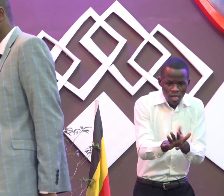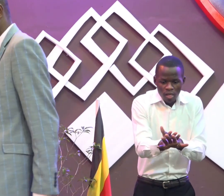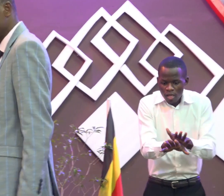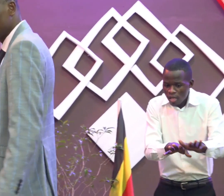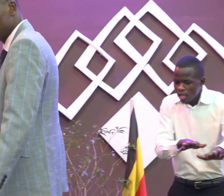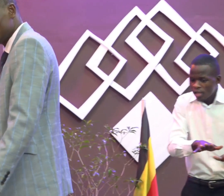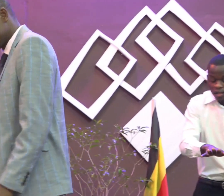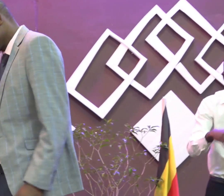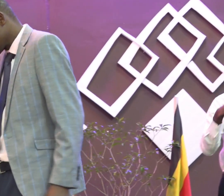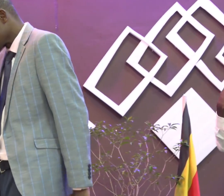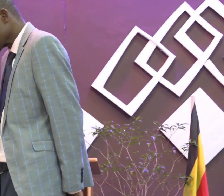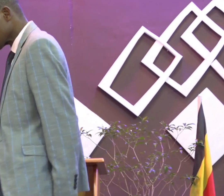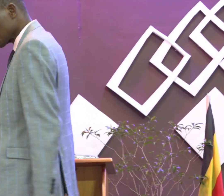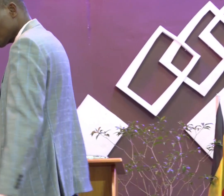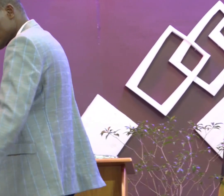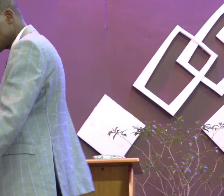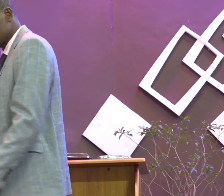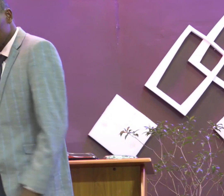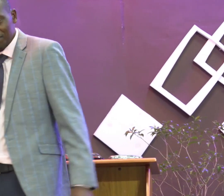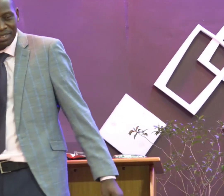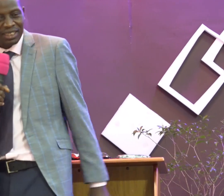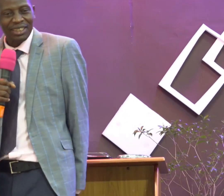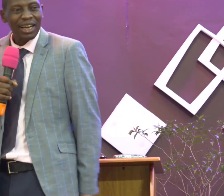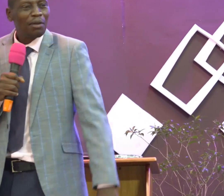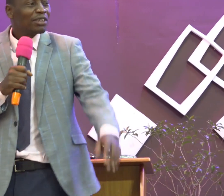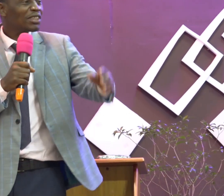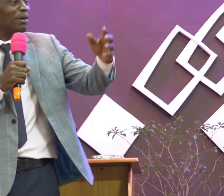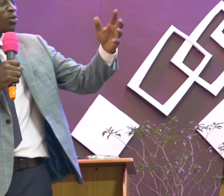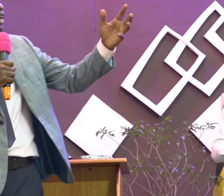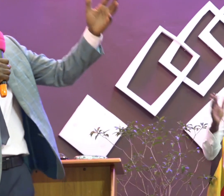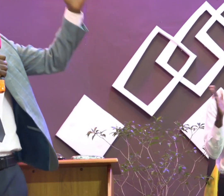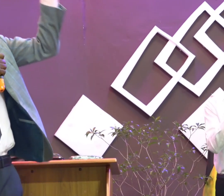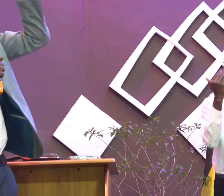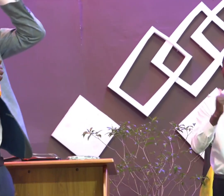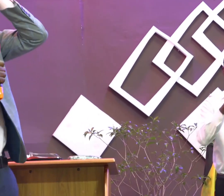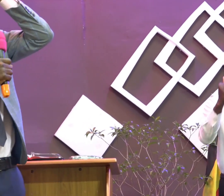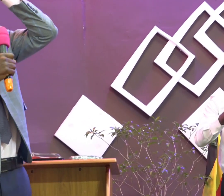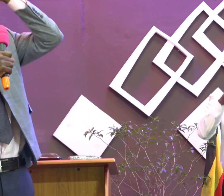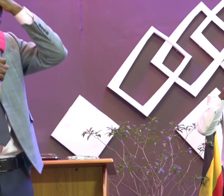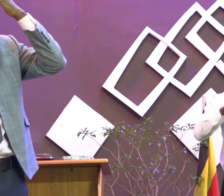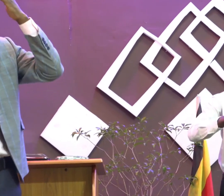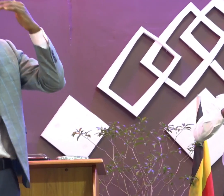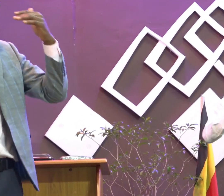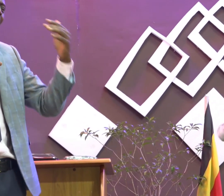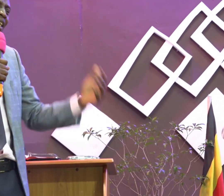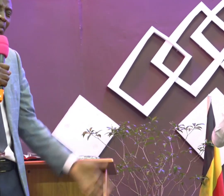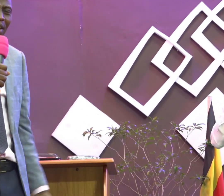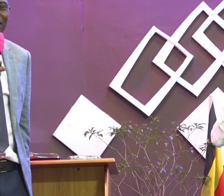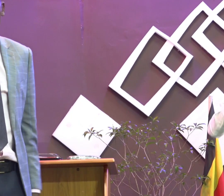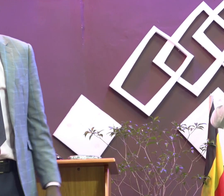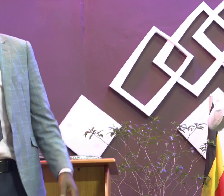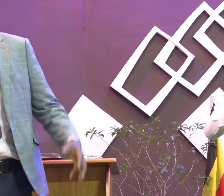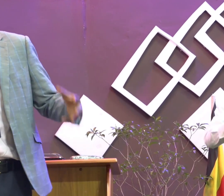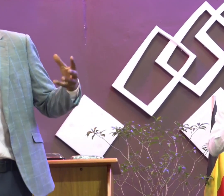and cried and said, he has kicked me, he has beaten me. Abantu ne bakungana, buli yayita ukulu. Naga, mama